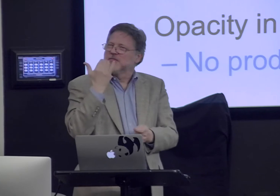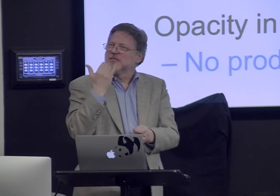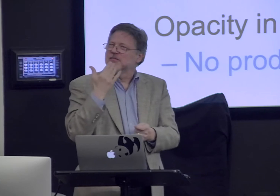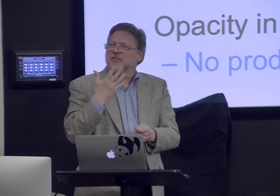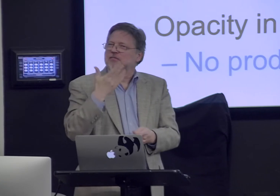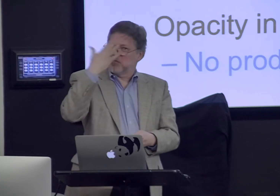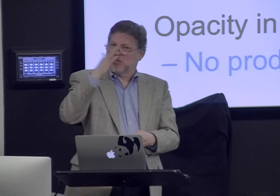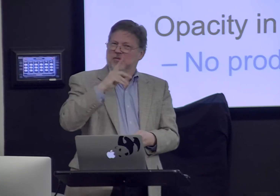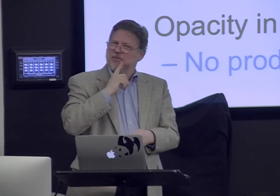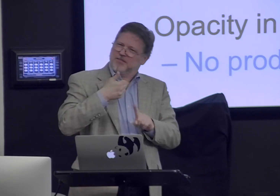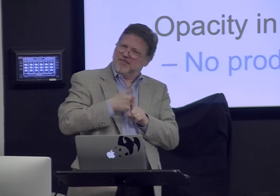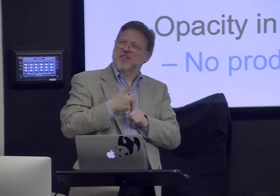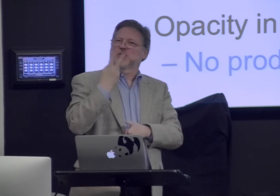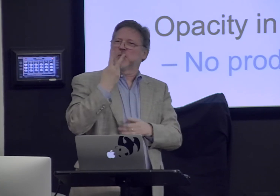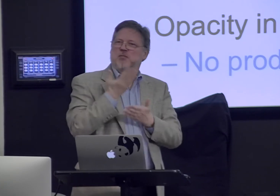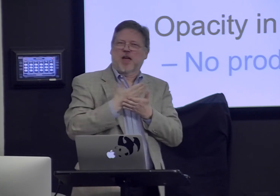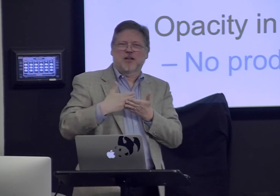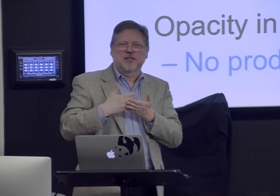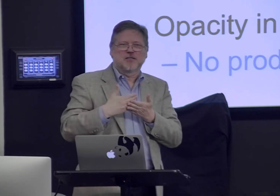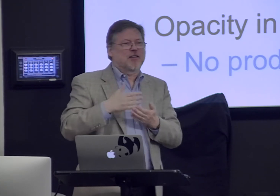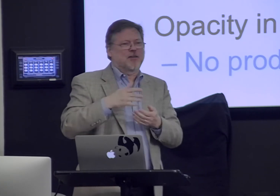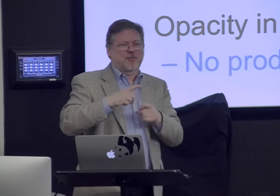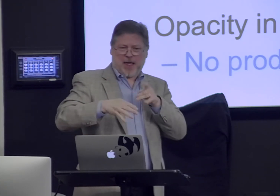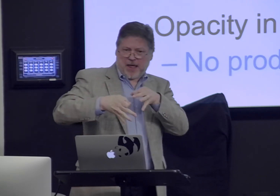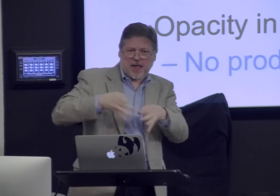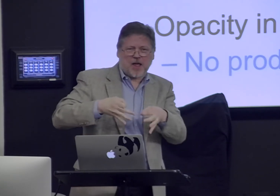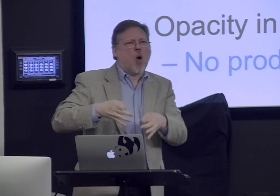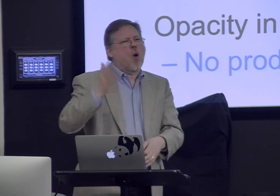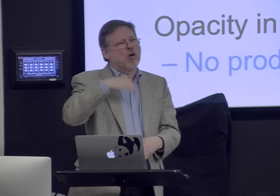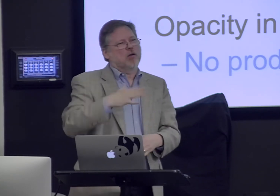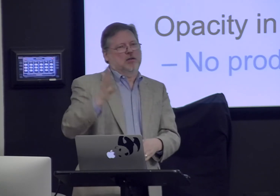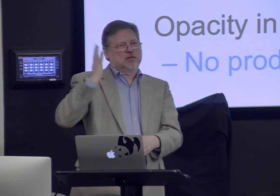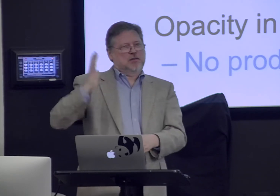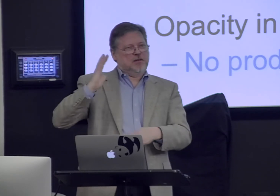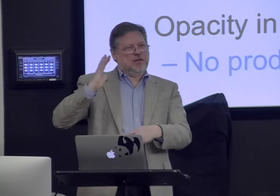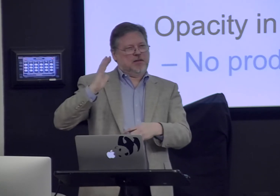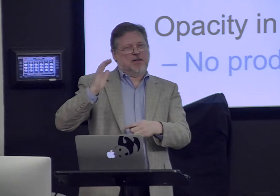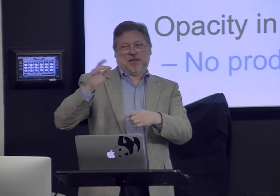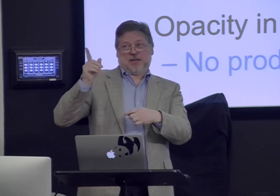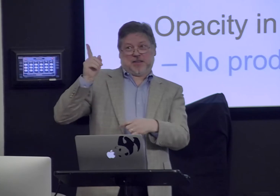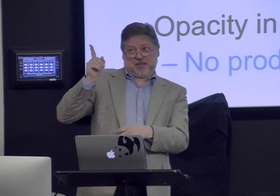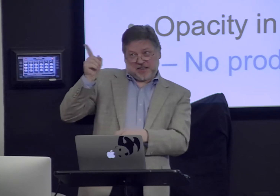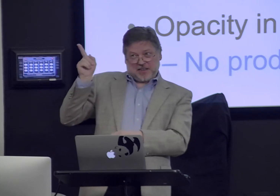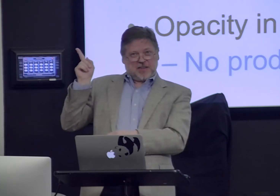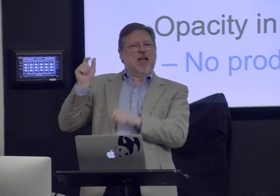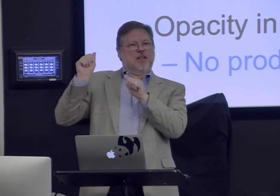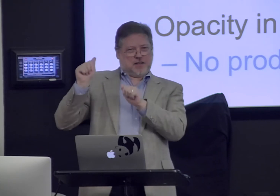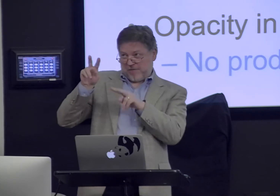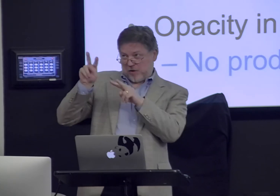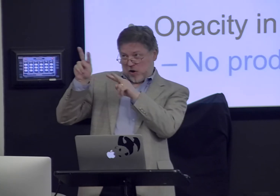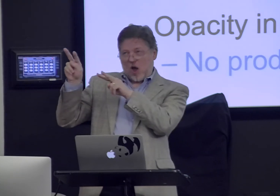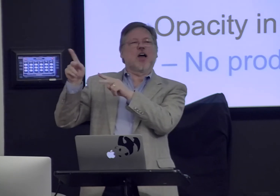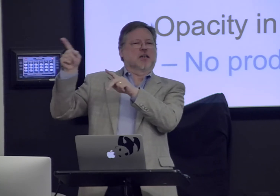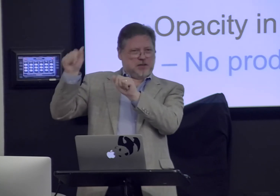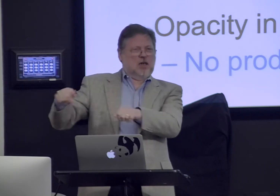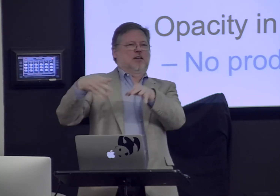single sign for don't know. We no longer understand it as a two-part sign, but it